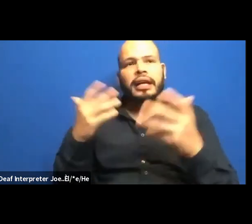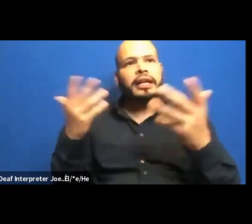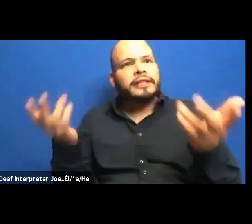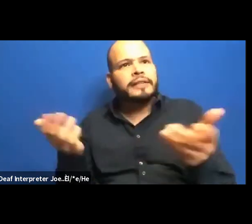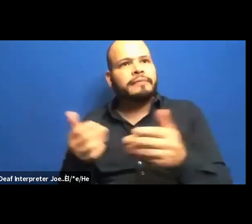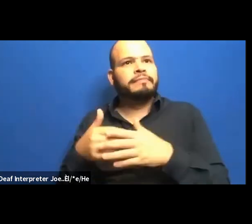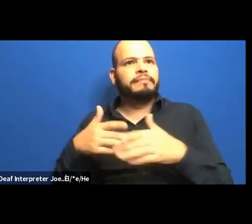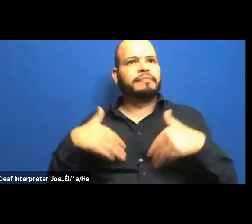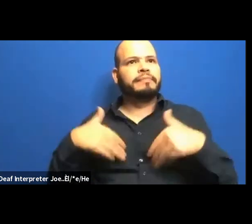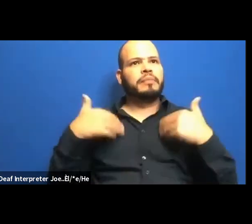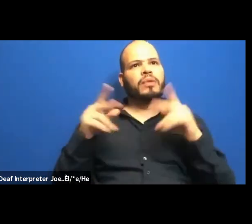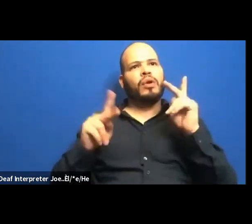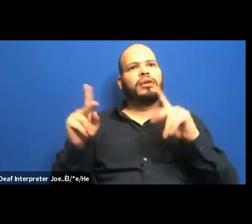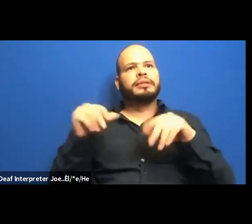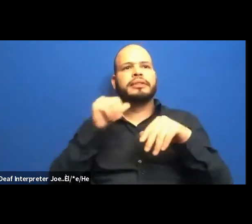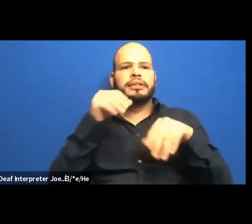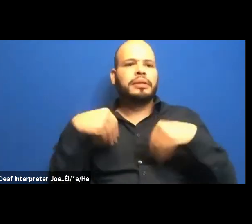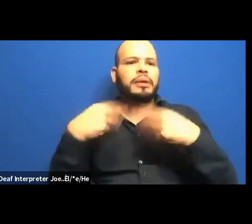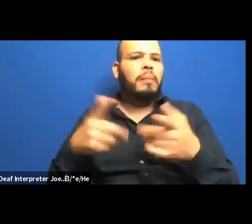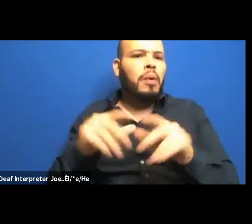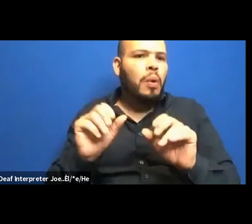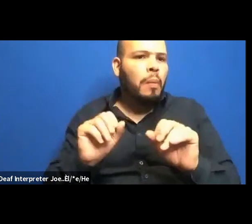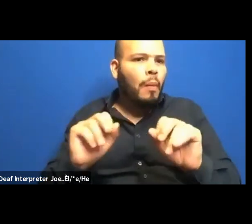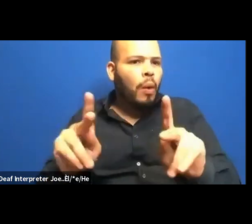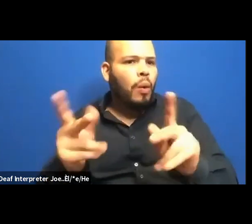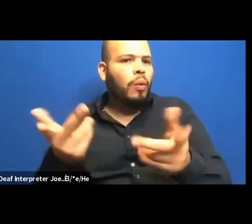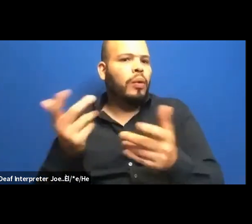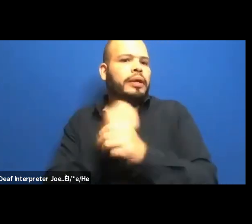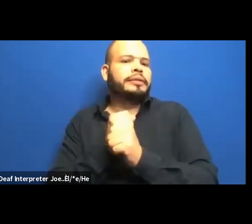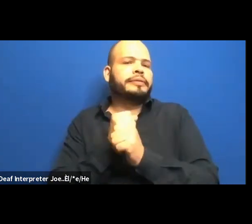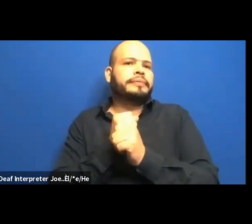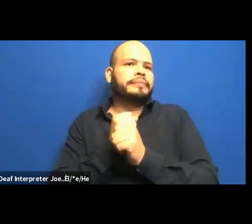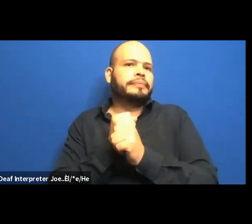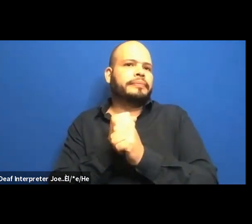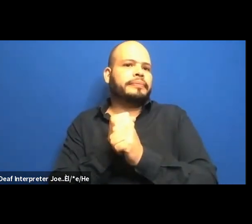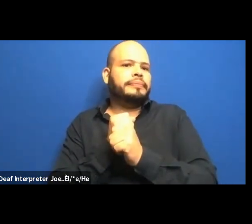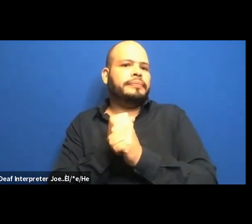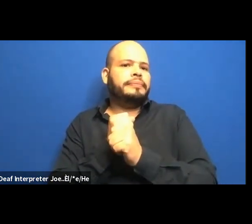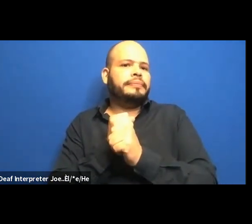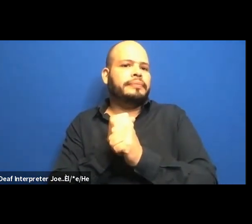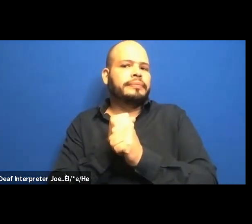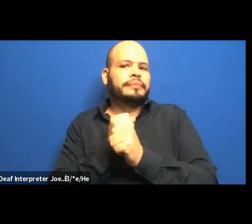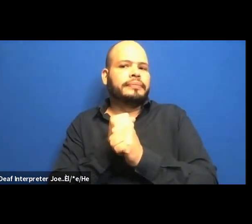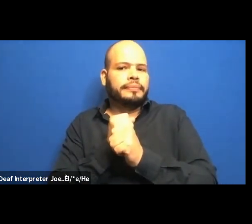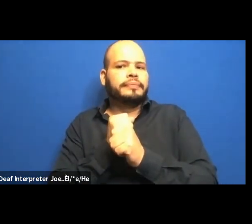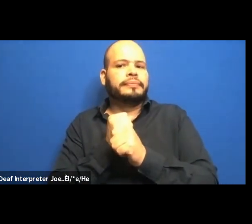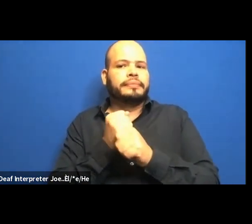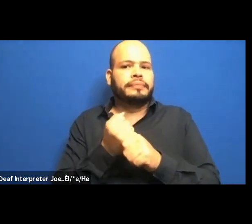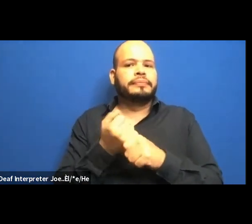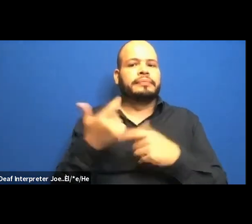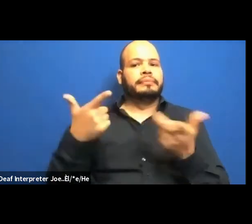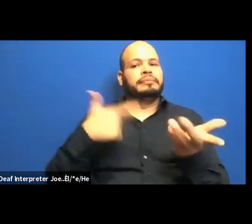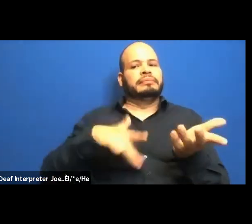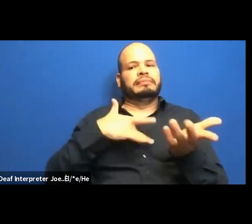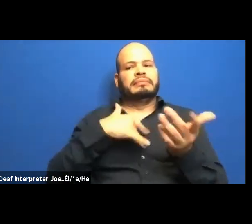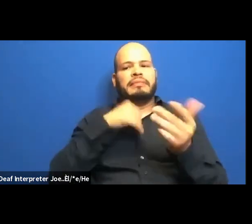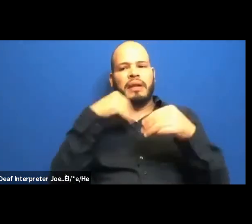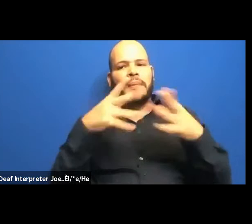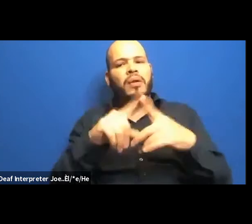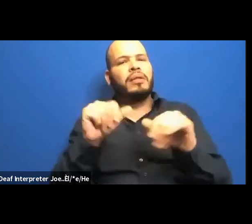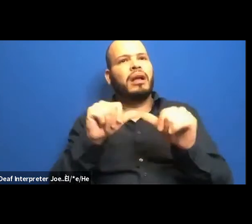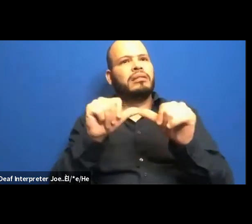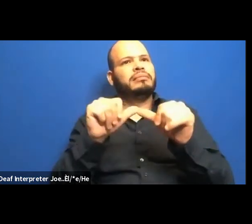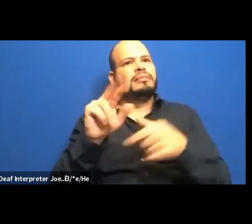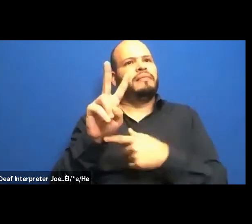vocal and to vocalize what it is, the change that they want to see and how they want things to be changed. Because the young people that I